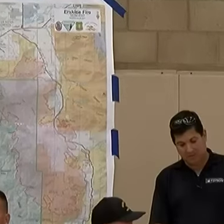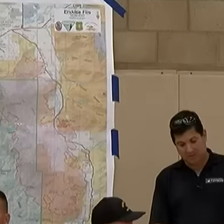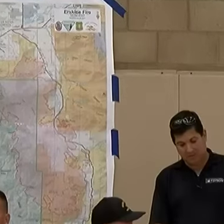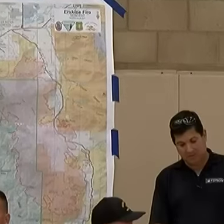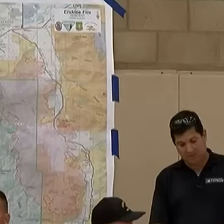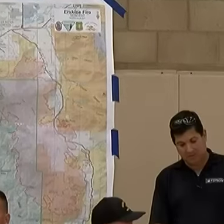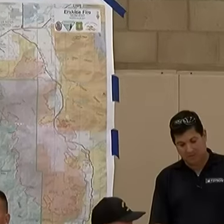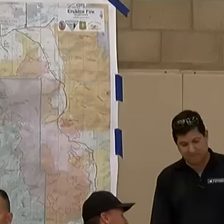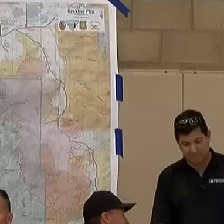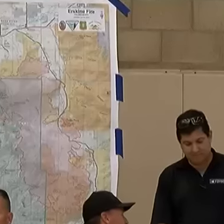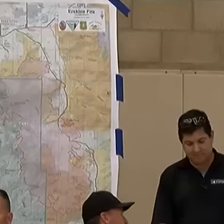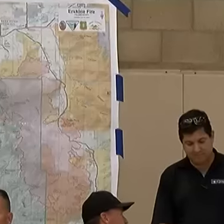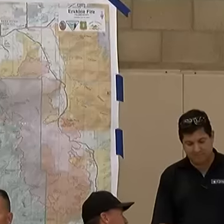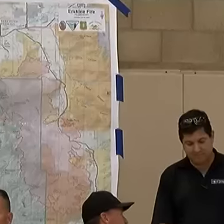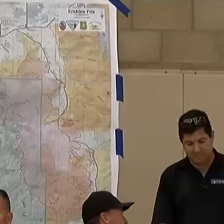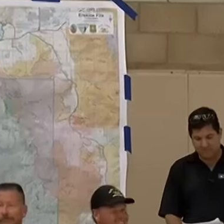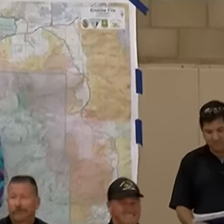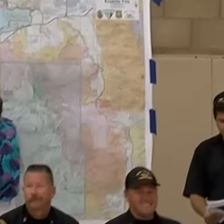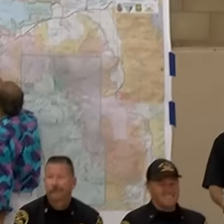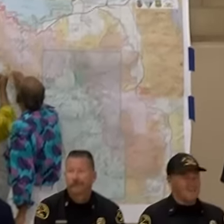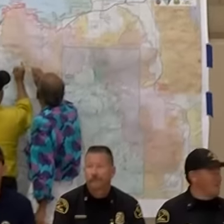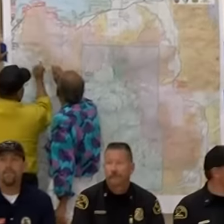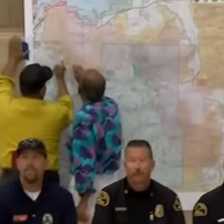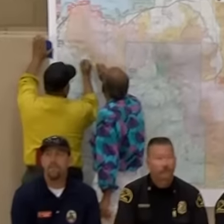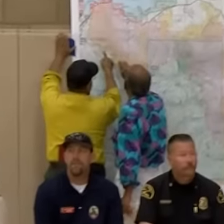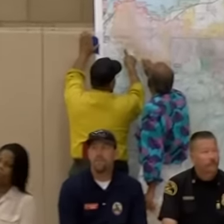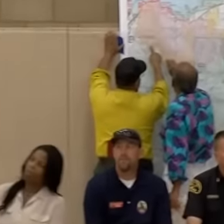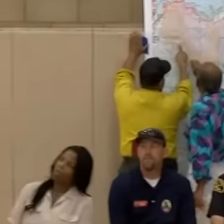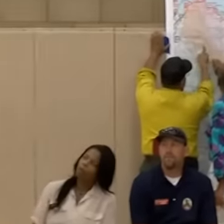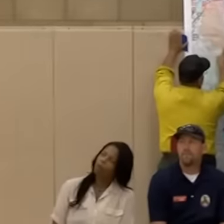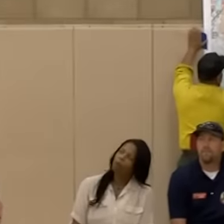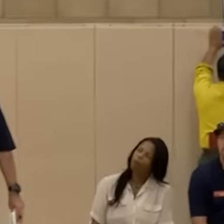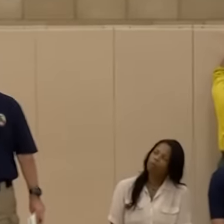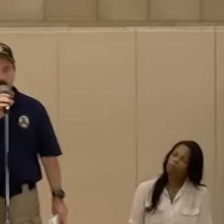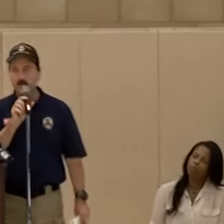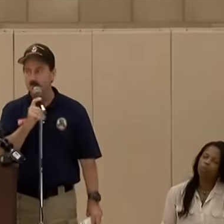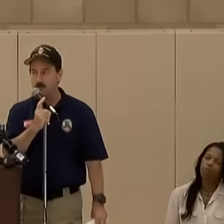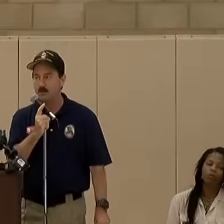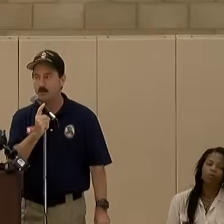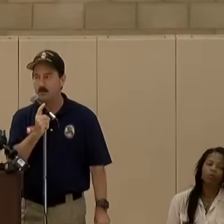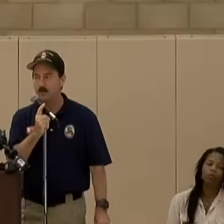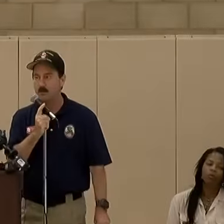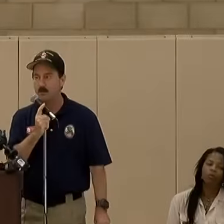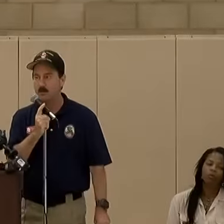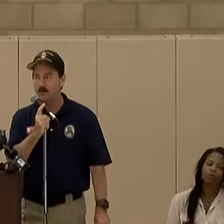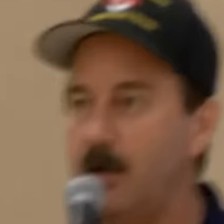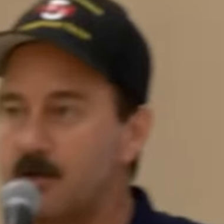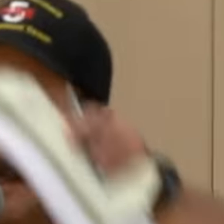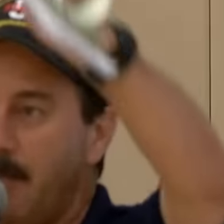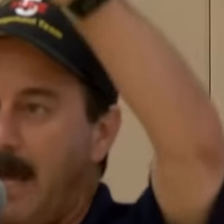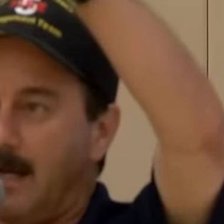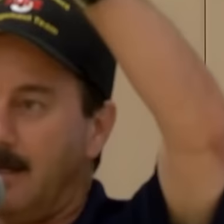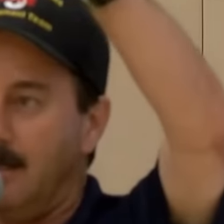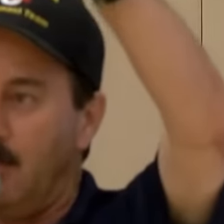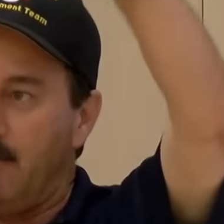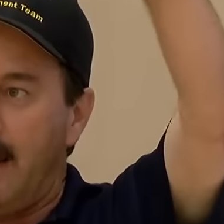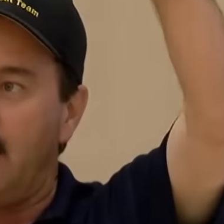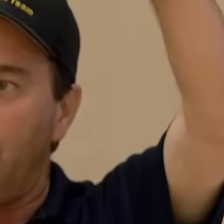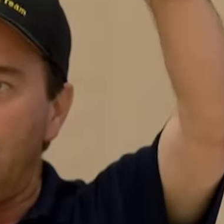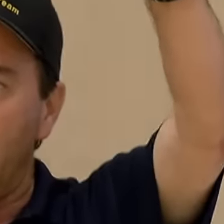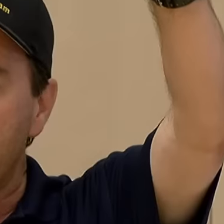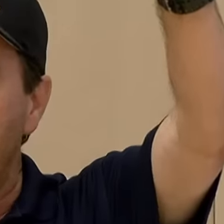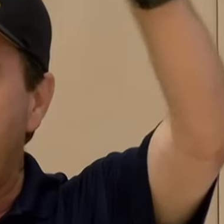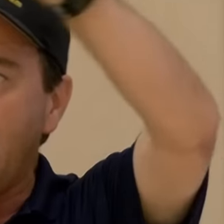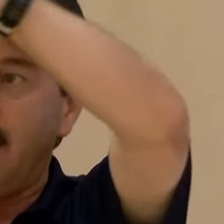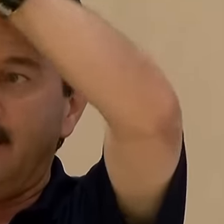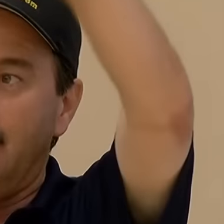Testing, testing, testing. Testing 1, 2. Can you hear us? Can you hear us in the back? Can you wave your hand if you